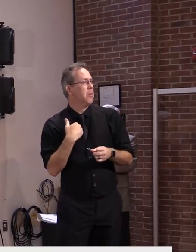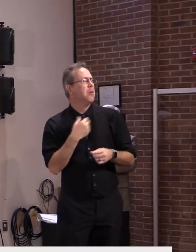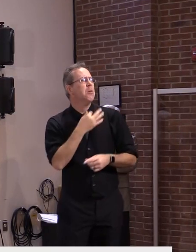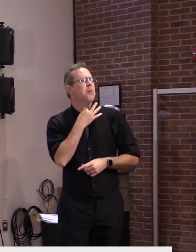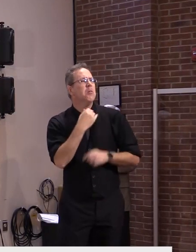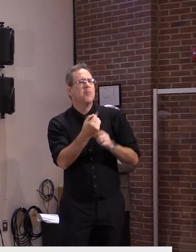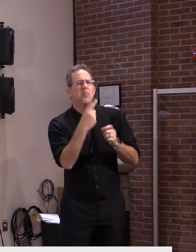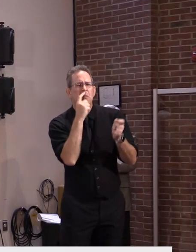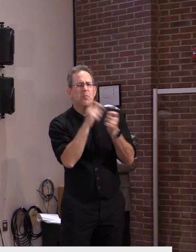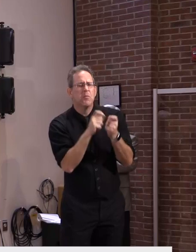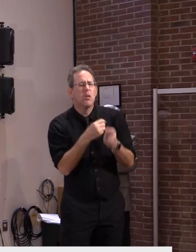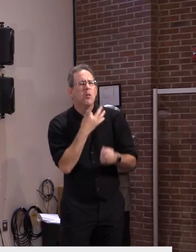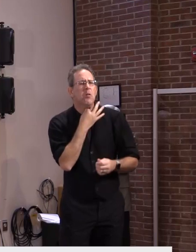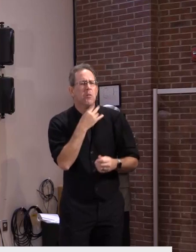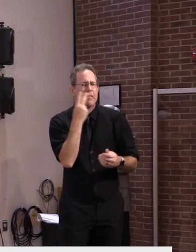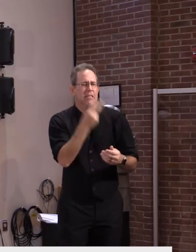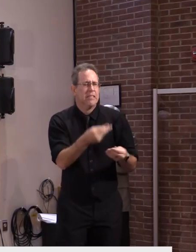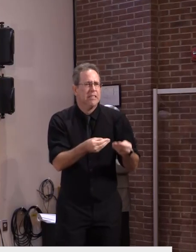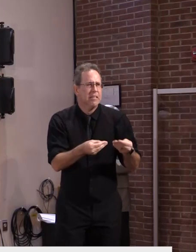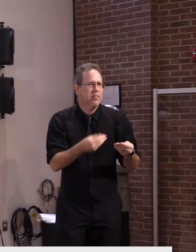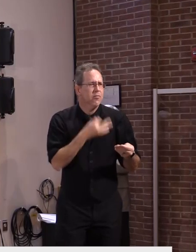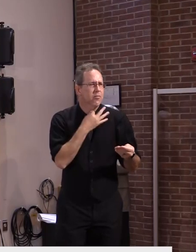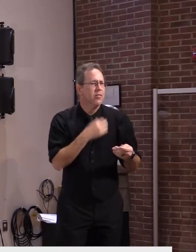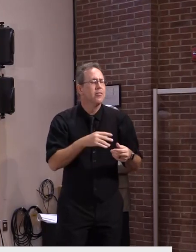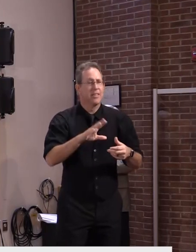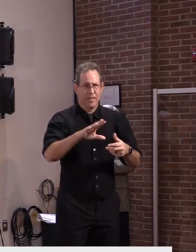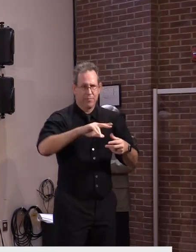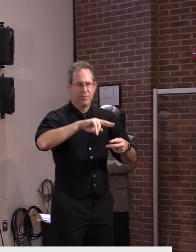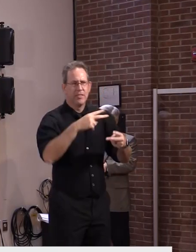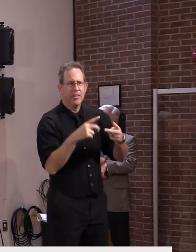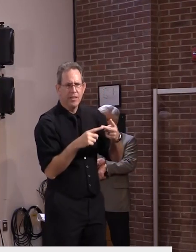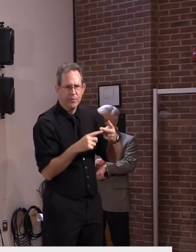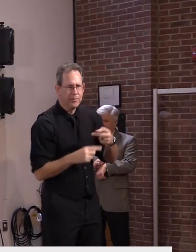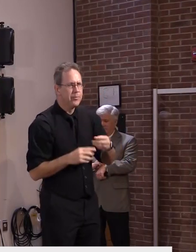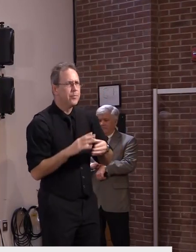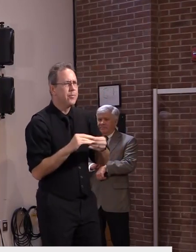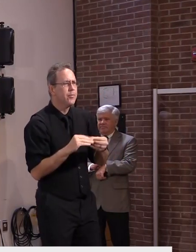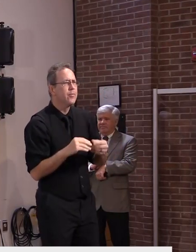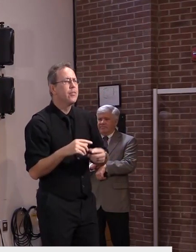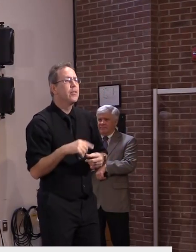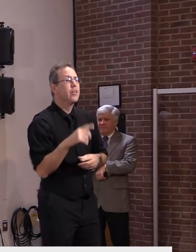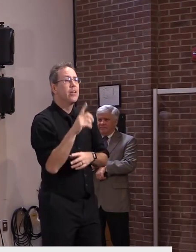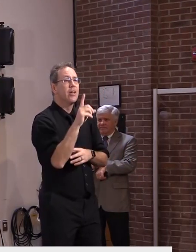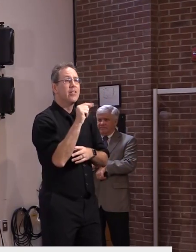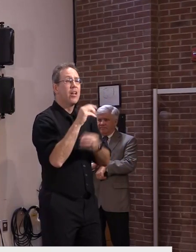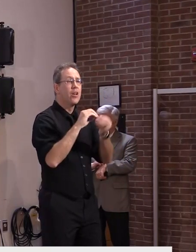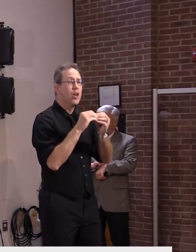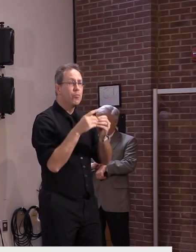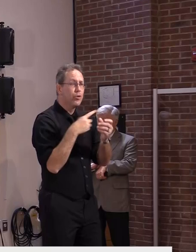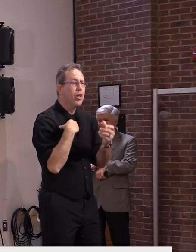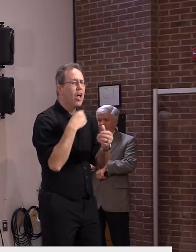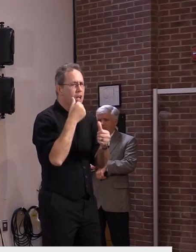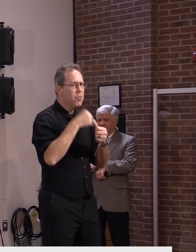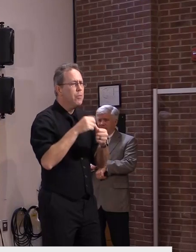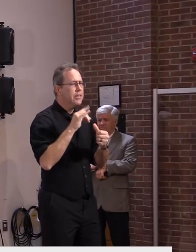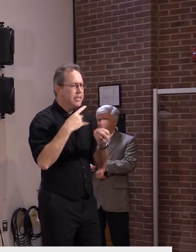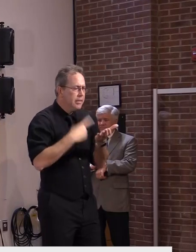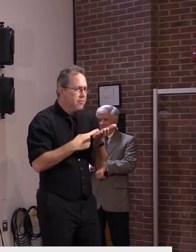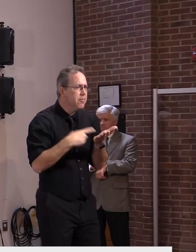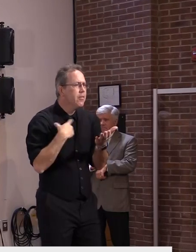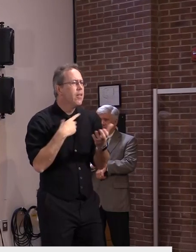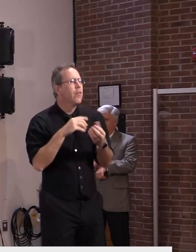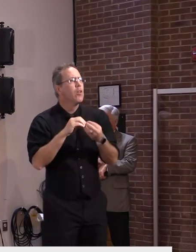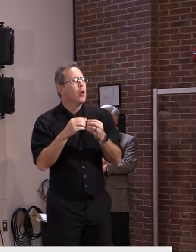data, we get reports from our own internal system for those who have gone through State of Vermont